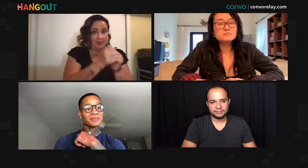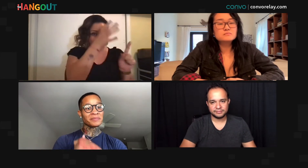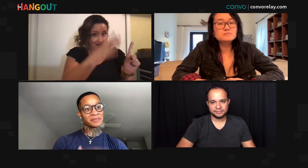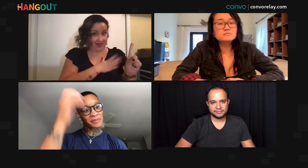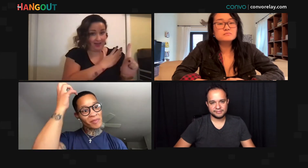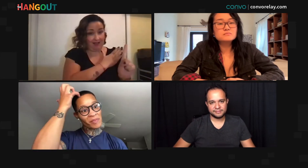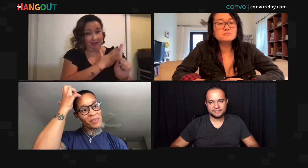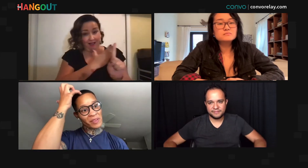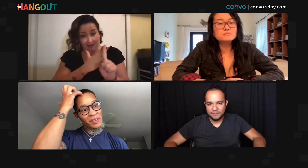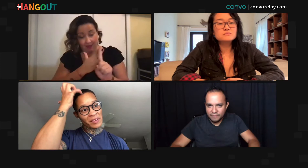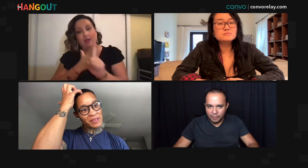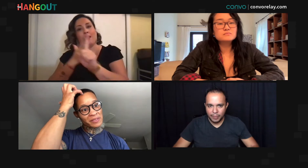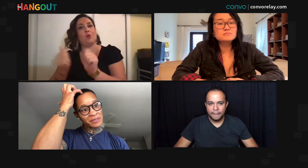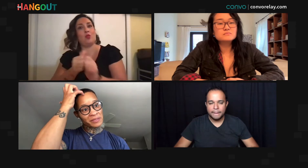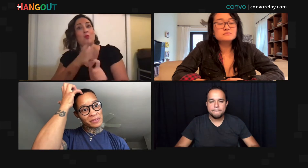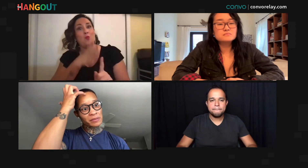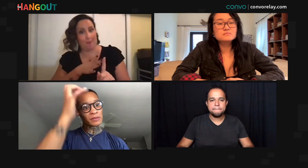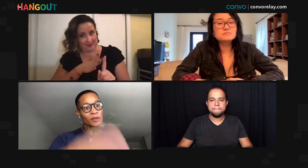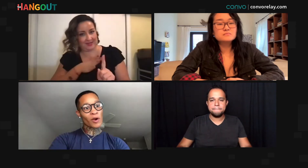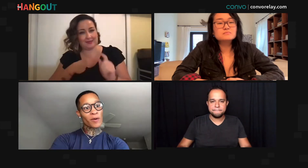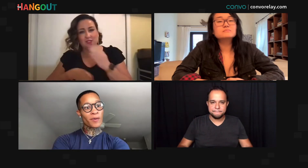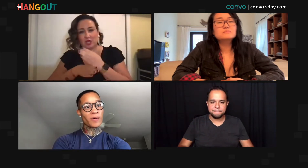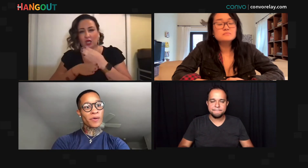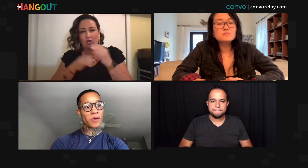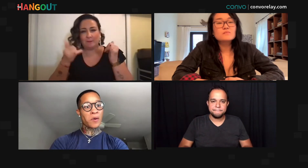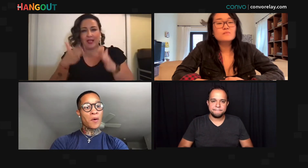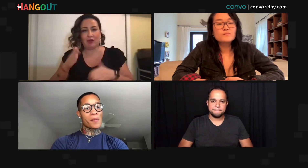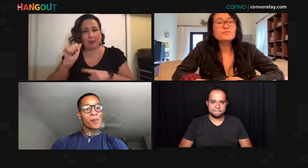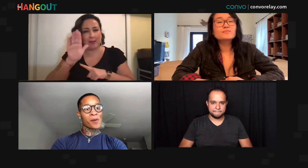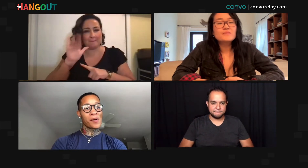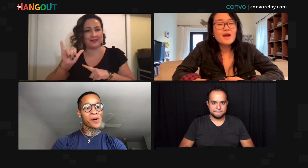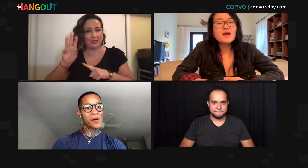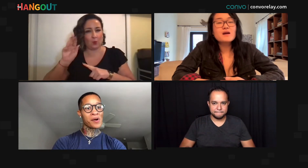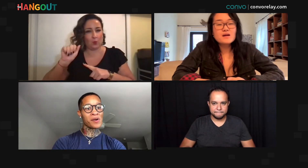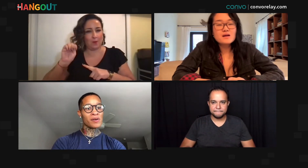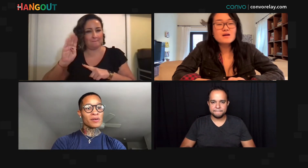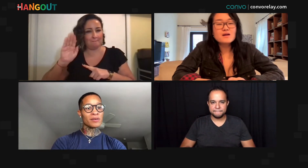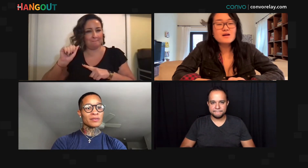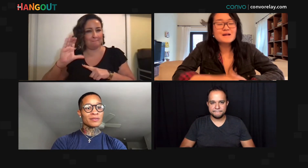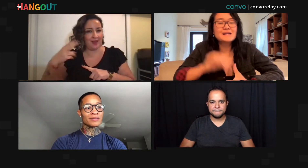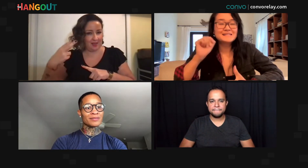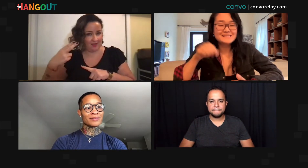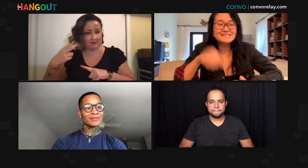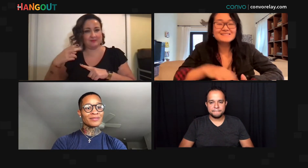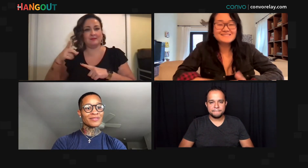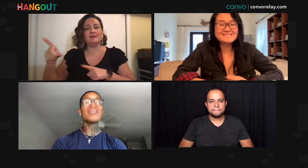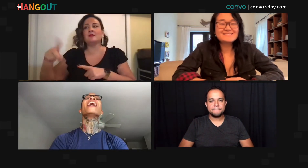of being with a man and then being with a woman, the soccer player, Abby